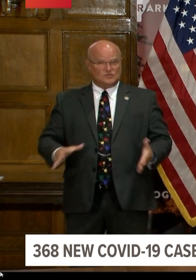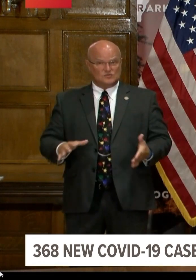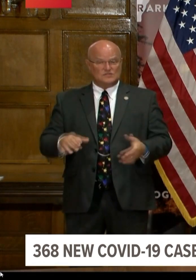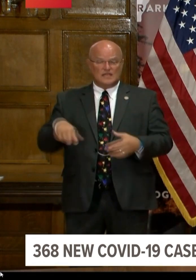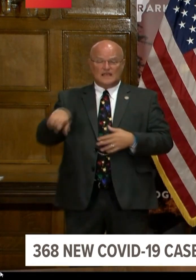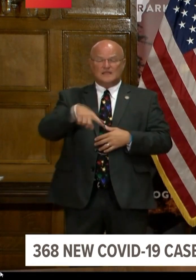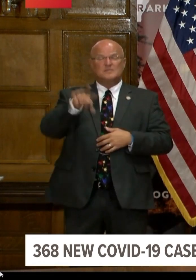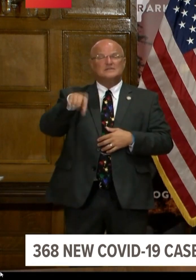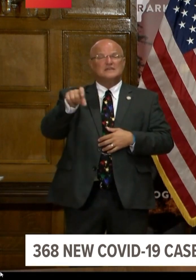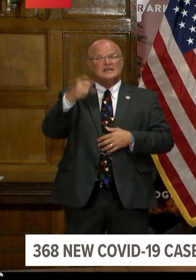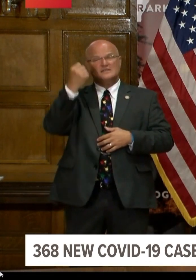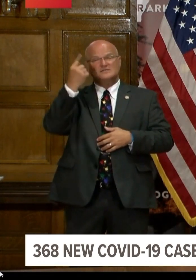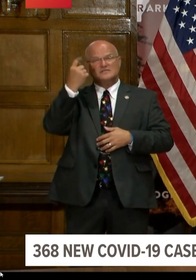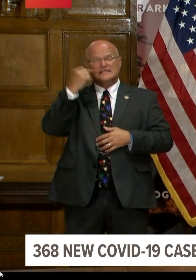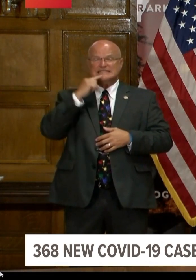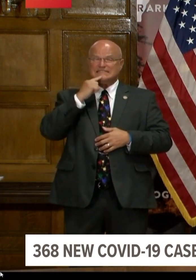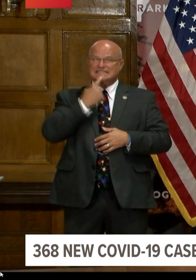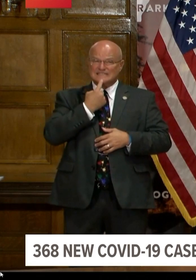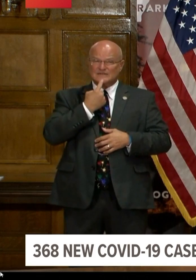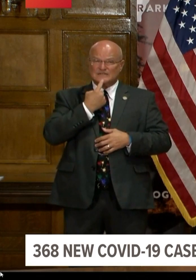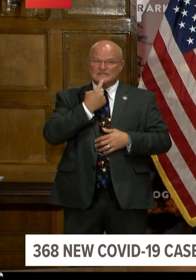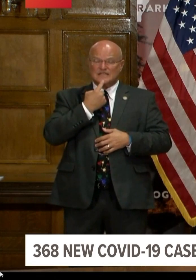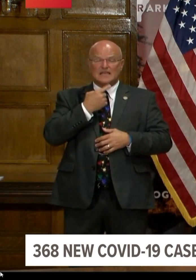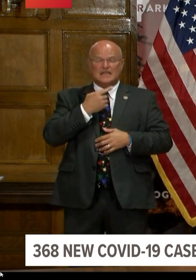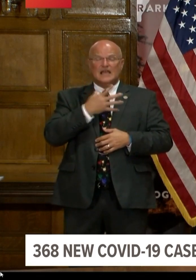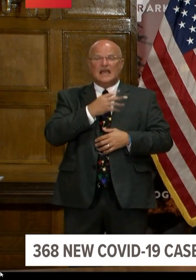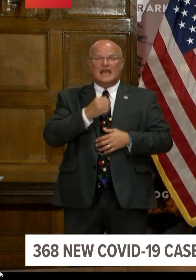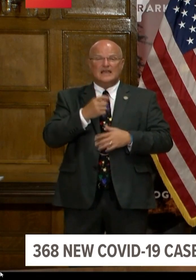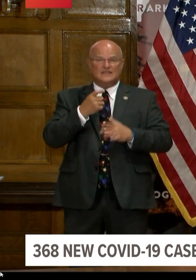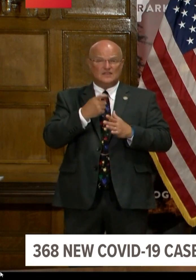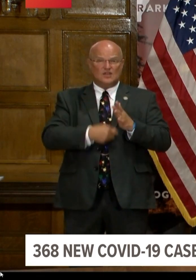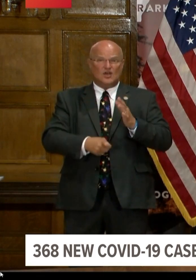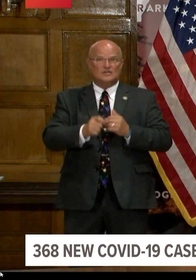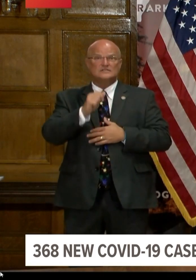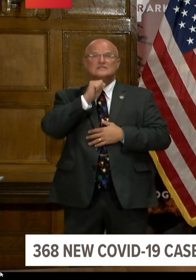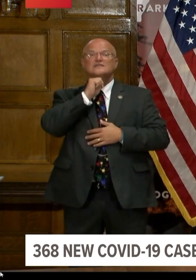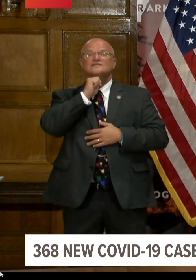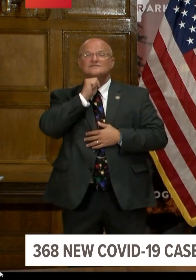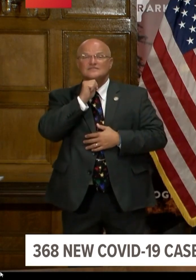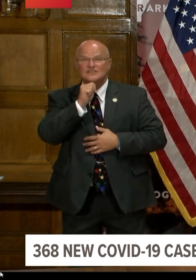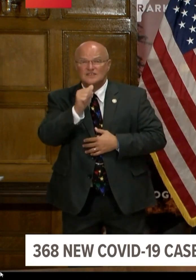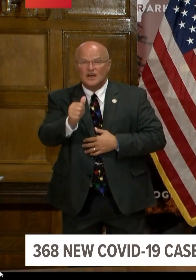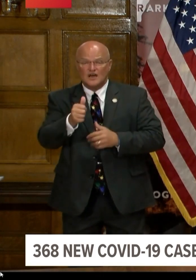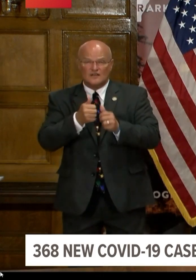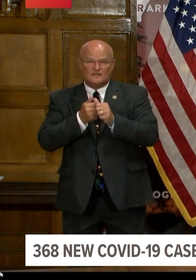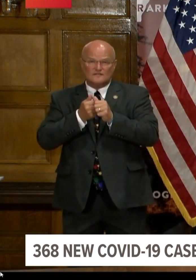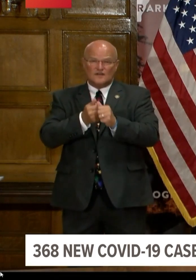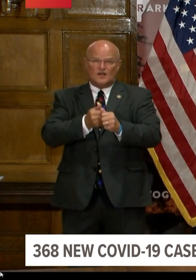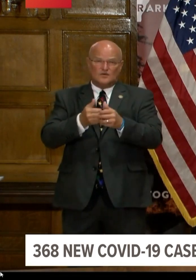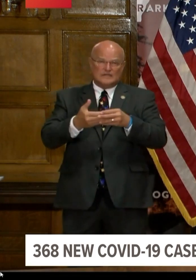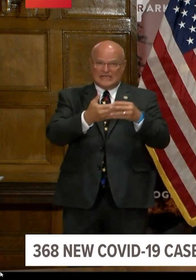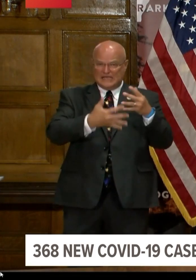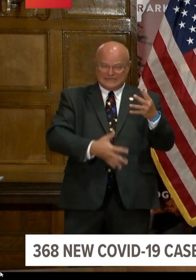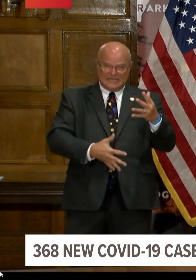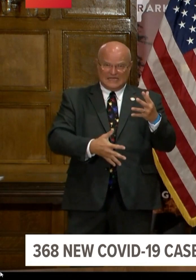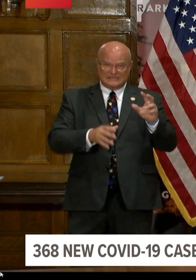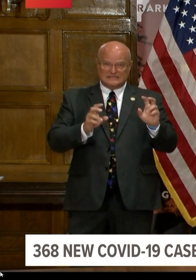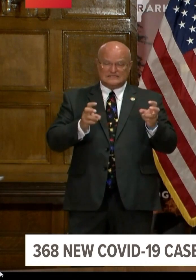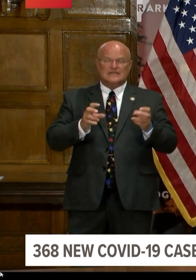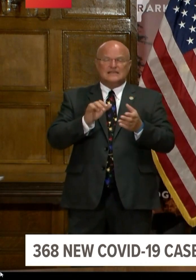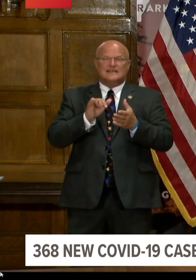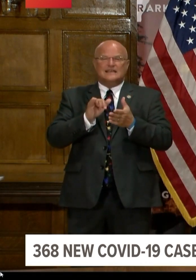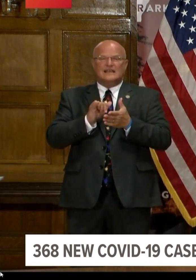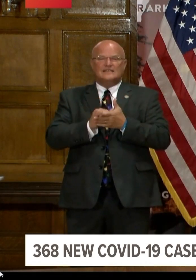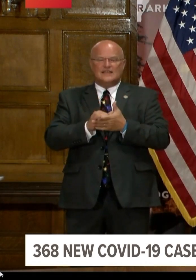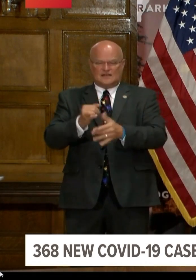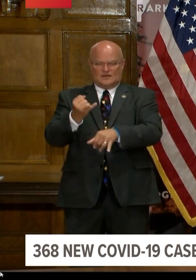have to understand the seriousness of it, and that and the cost of not following those guidelines that are